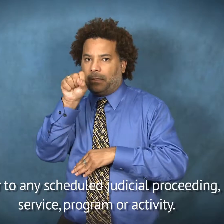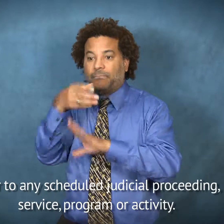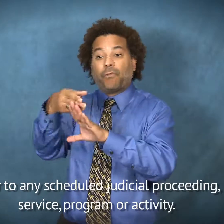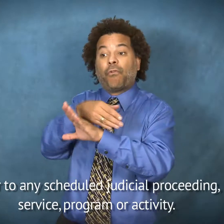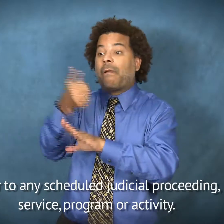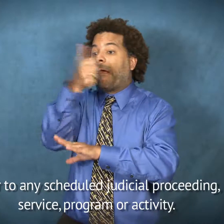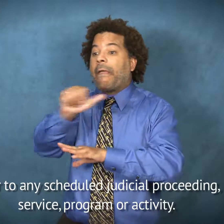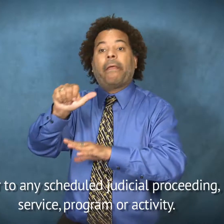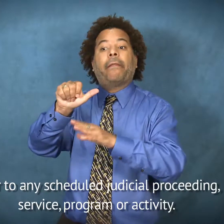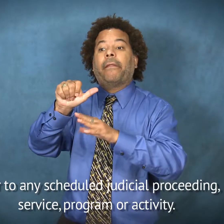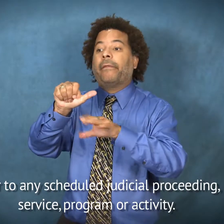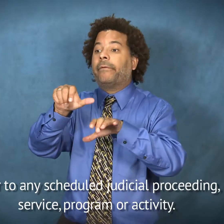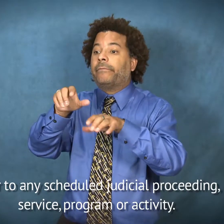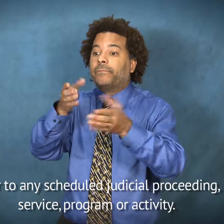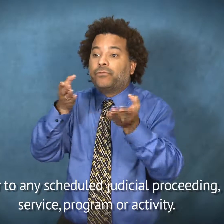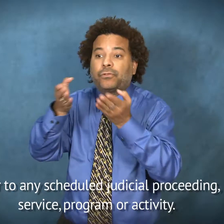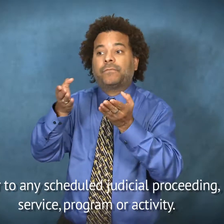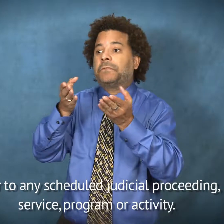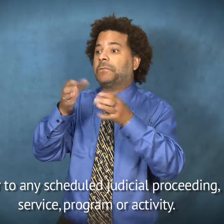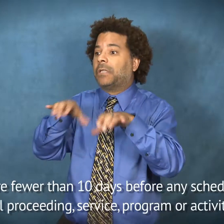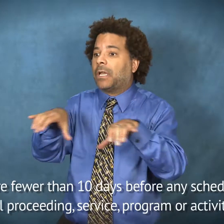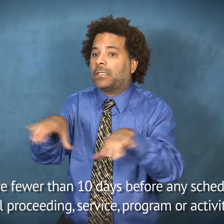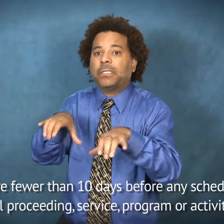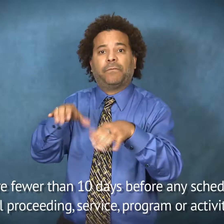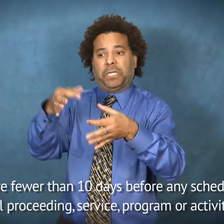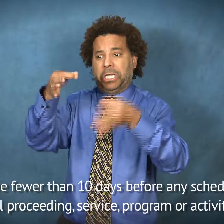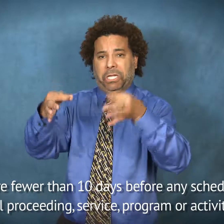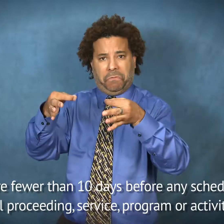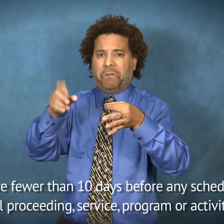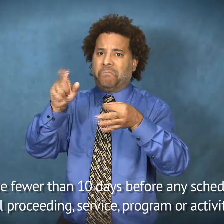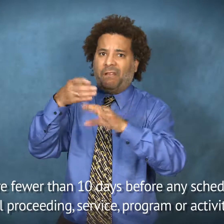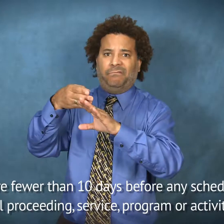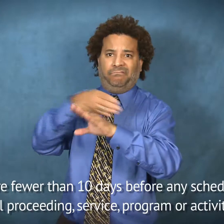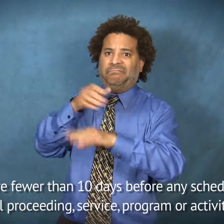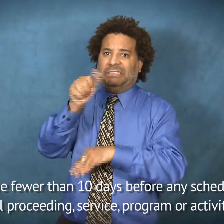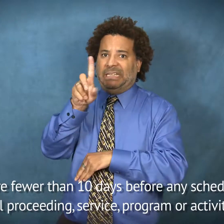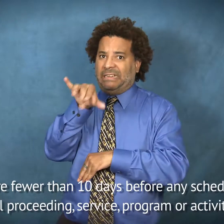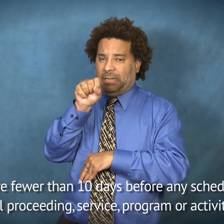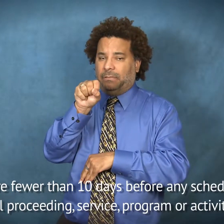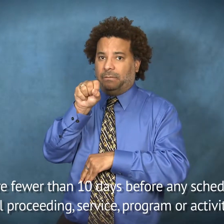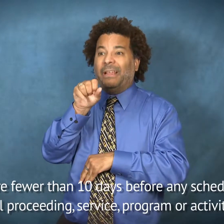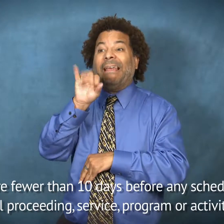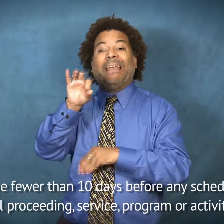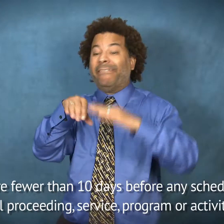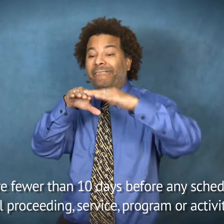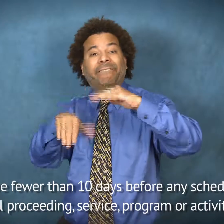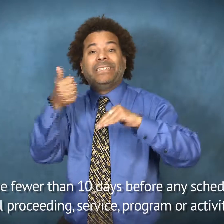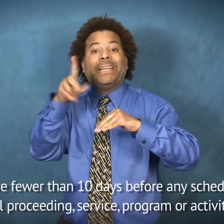proceeding, service, program, or activity. If there are fewer than 10 days before any scheduled judicial proceeding,